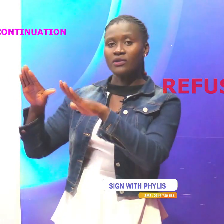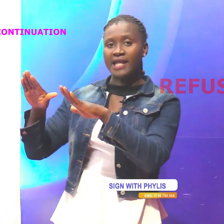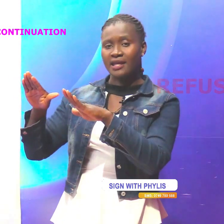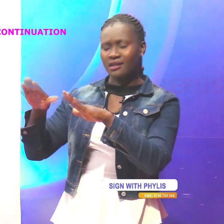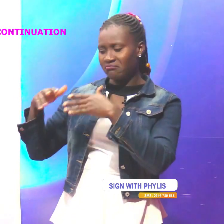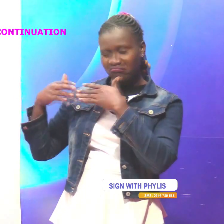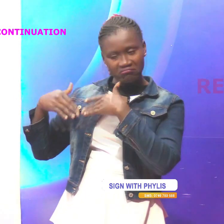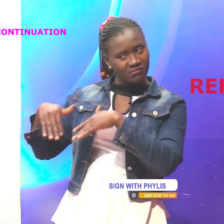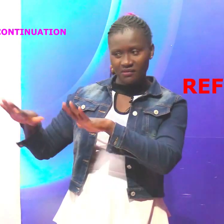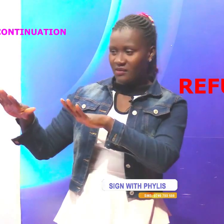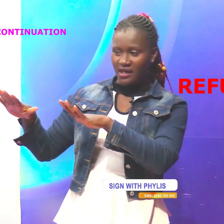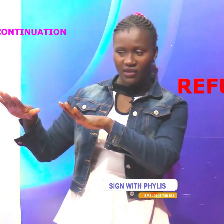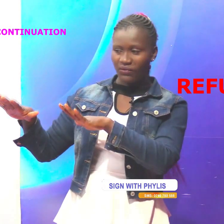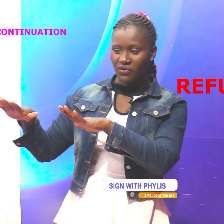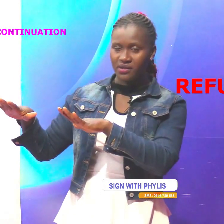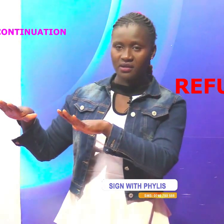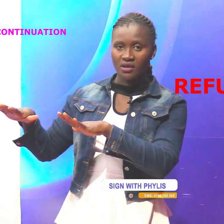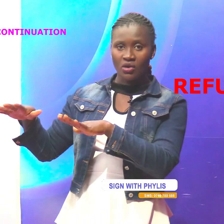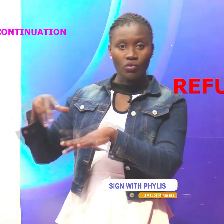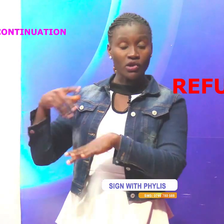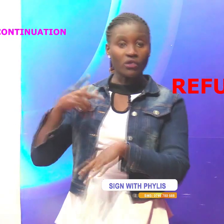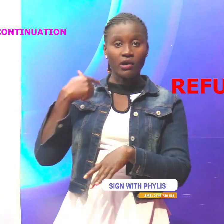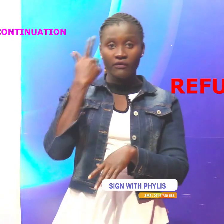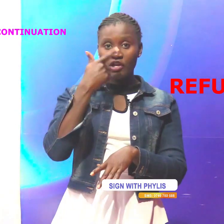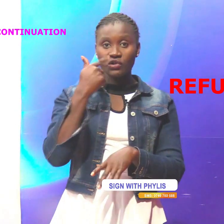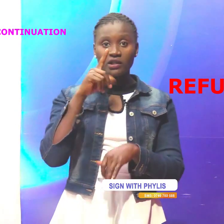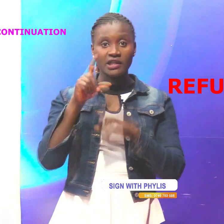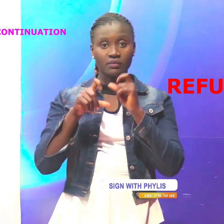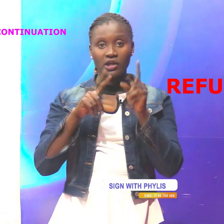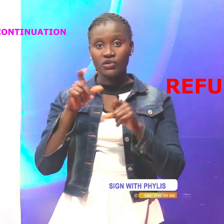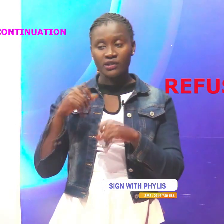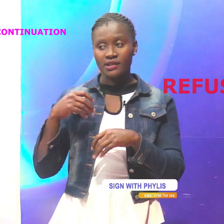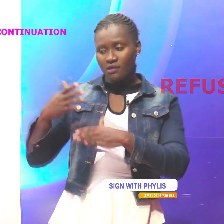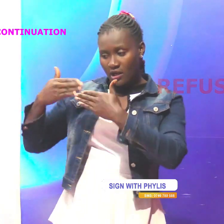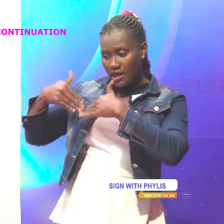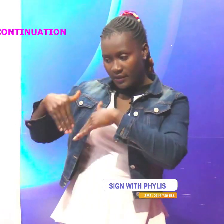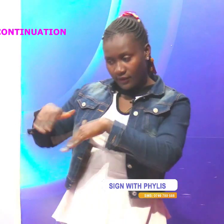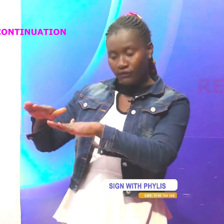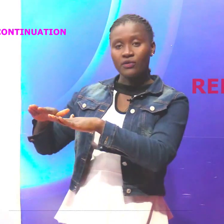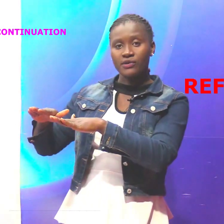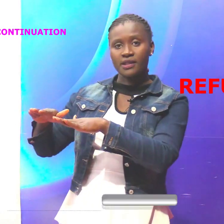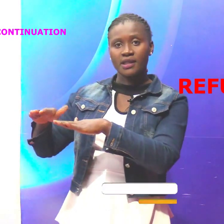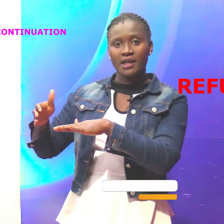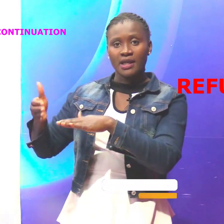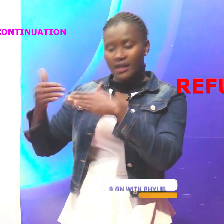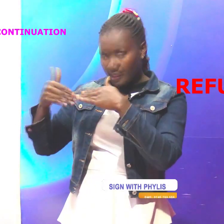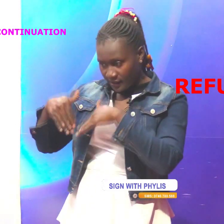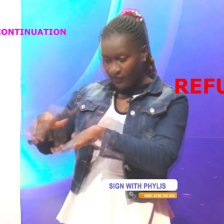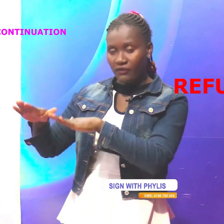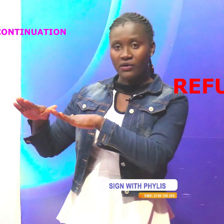this, refuse, with your facial expressions, okay, refuse, refuse,